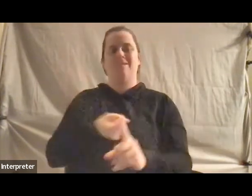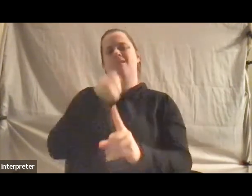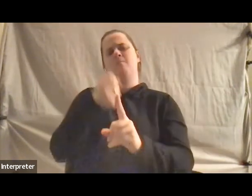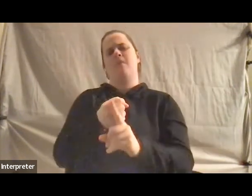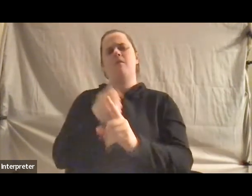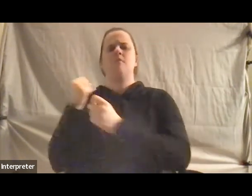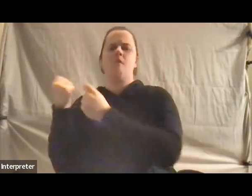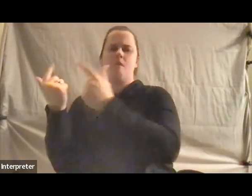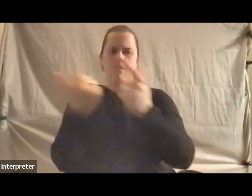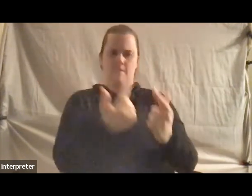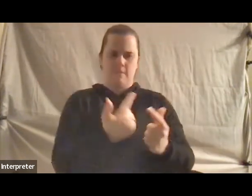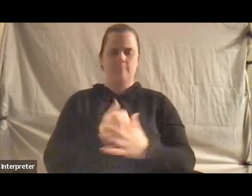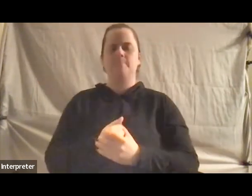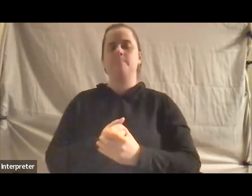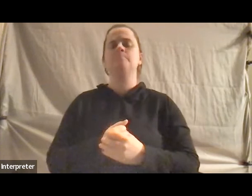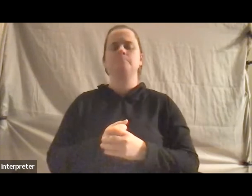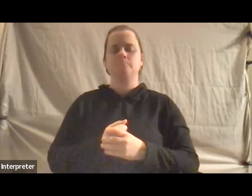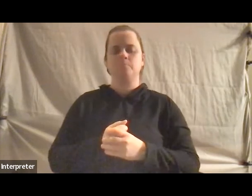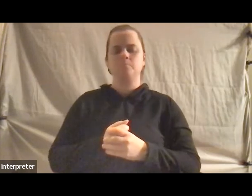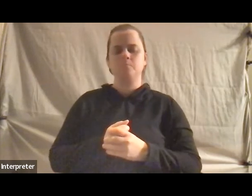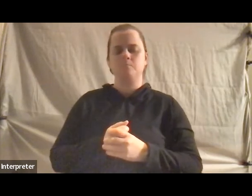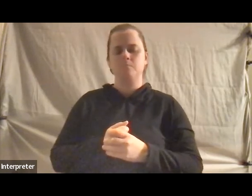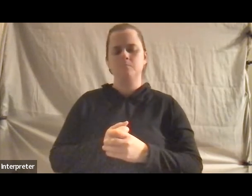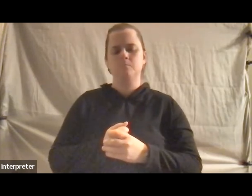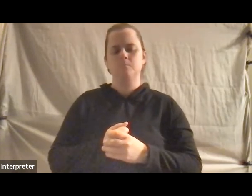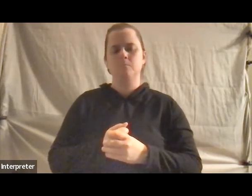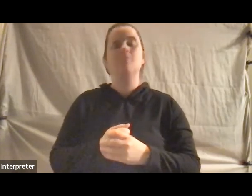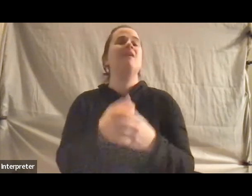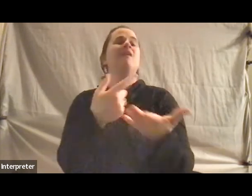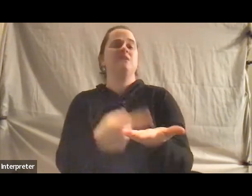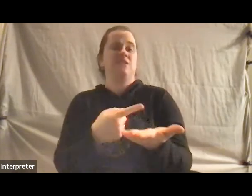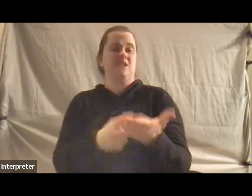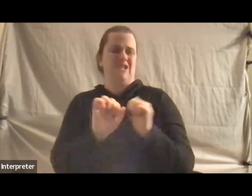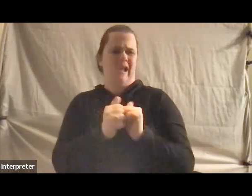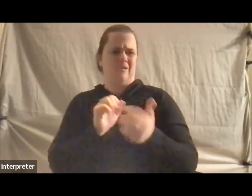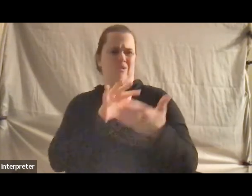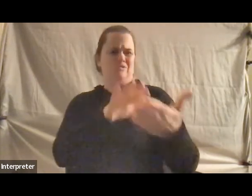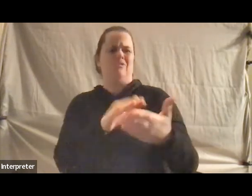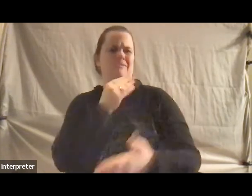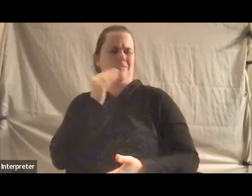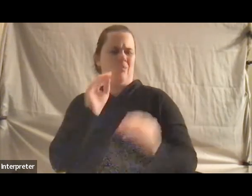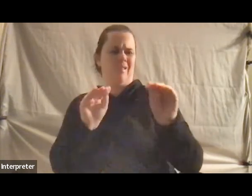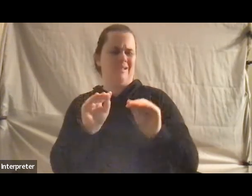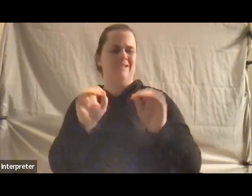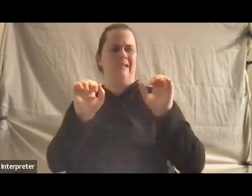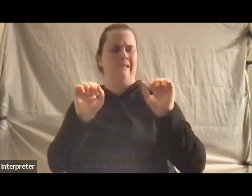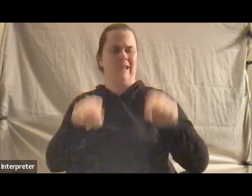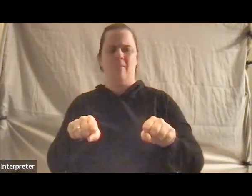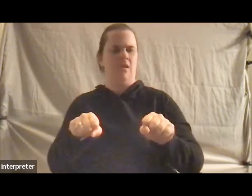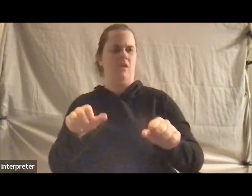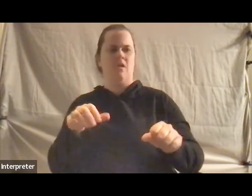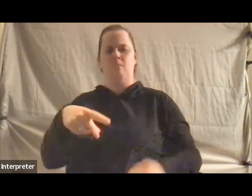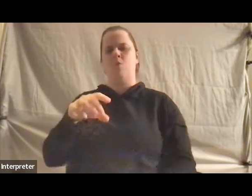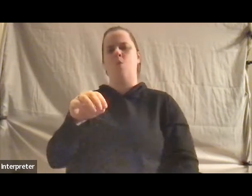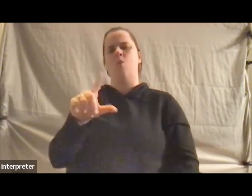well. At the same time, discussion around how to address homelessness can be polarizing.